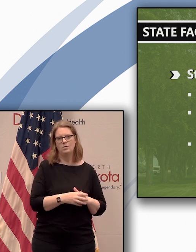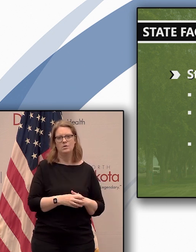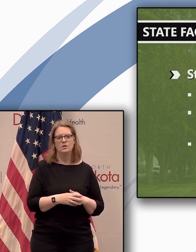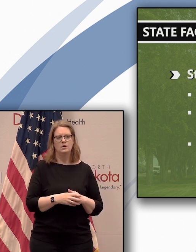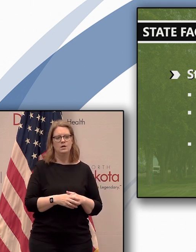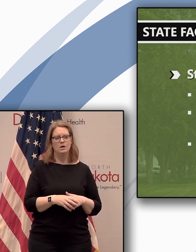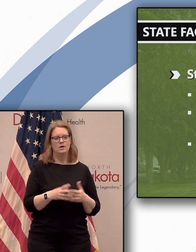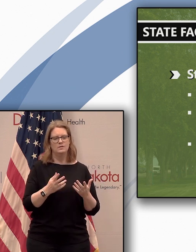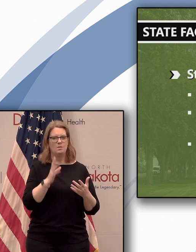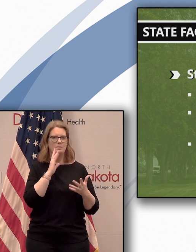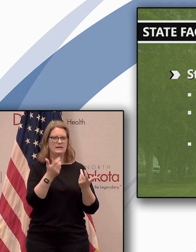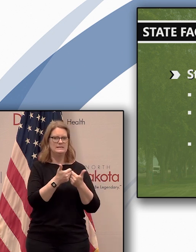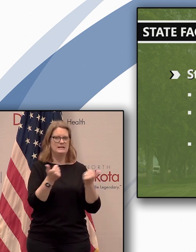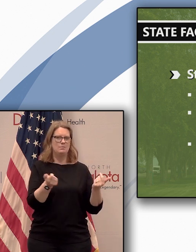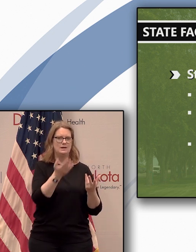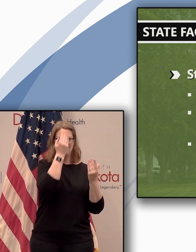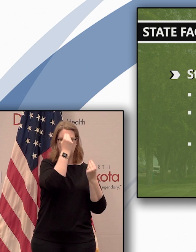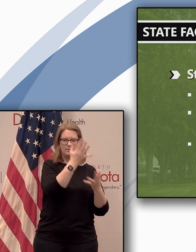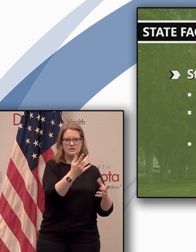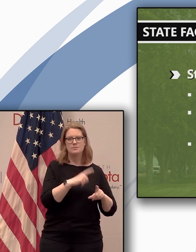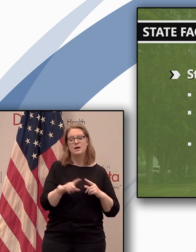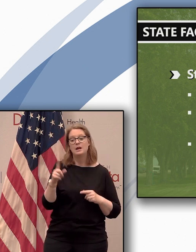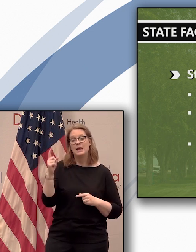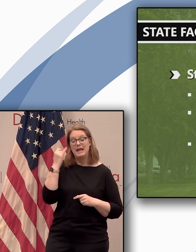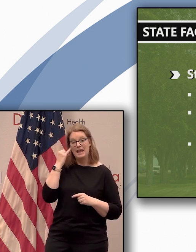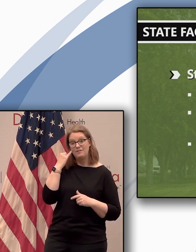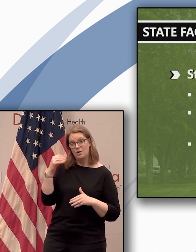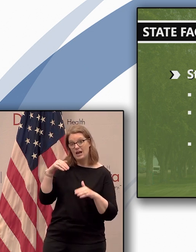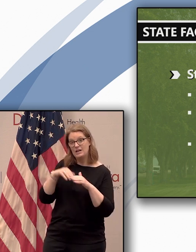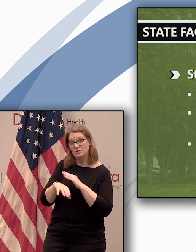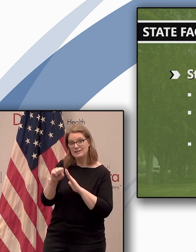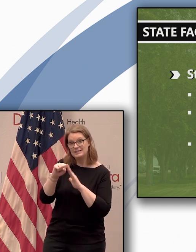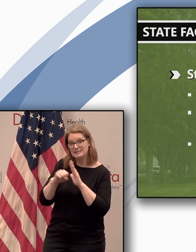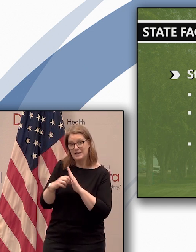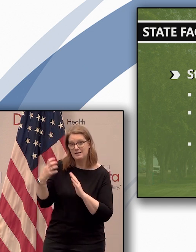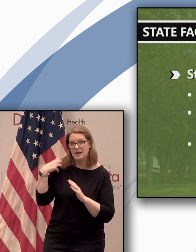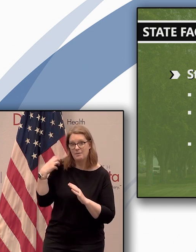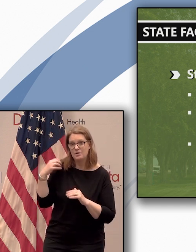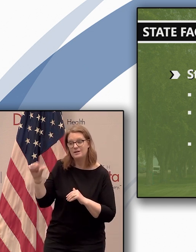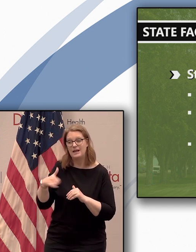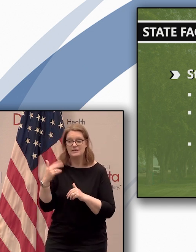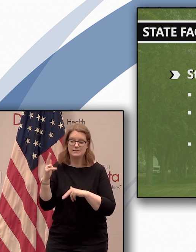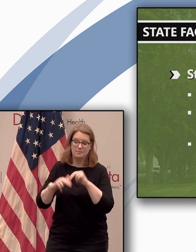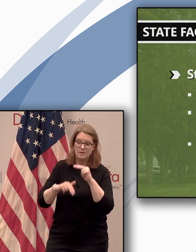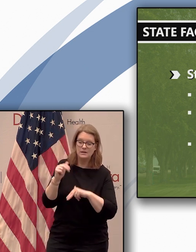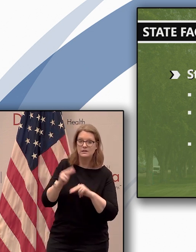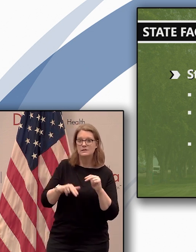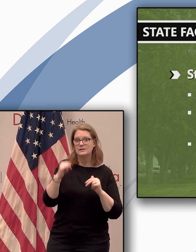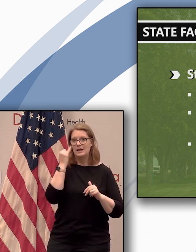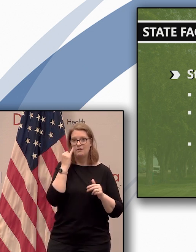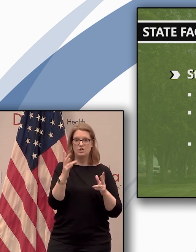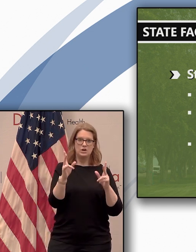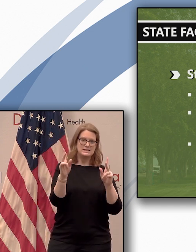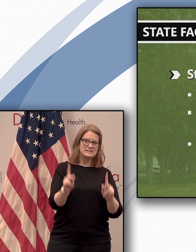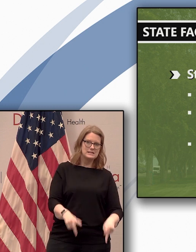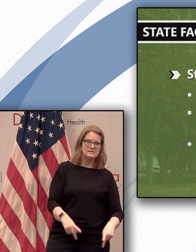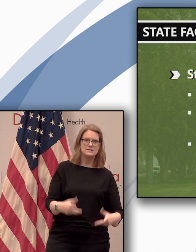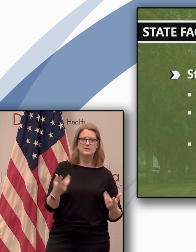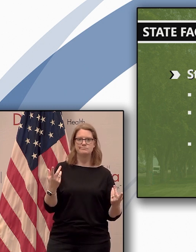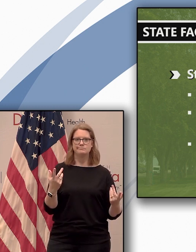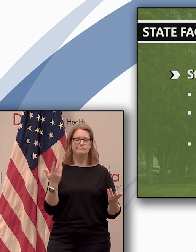separate notice on those. But those who are entering the state capitol and other state facilities, whether you're a citizen